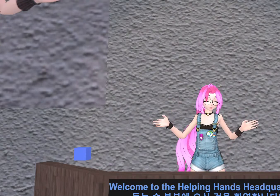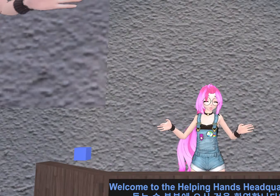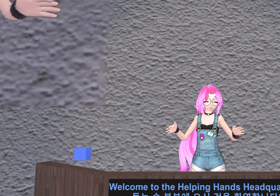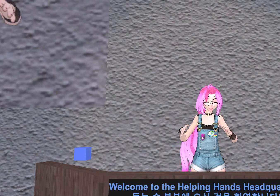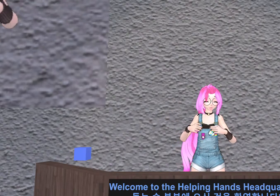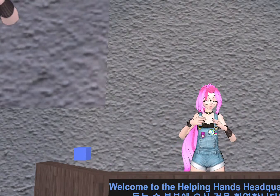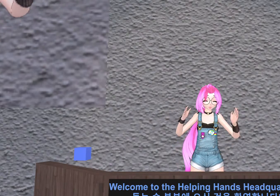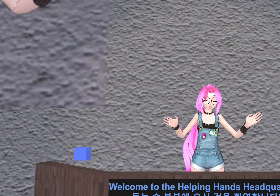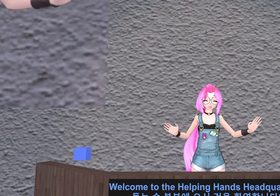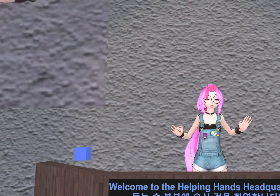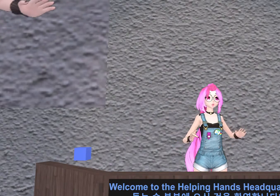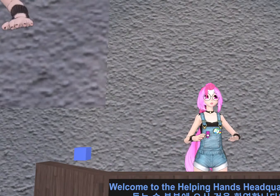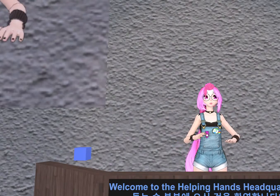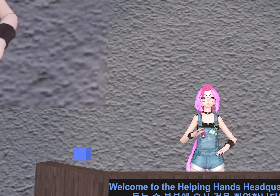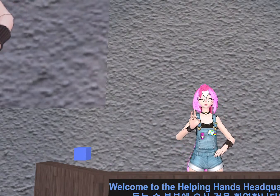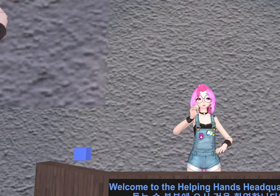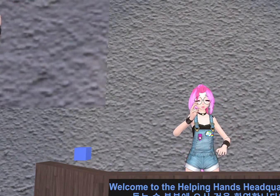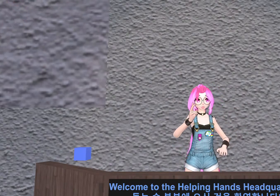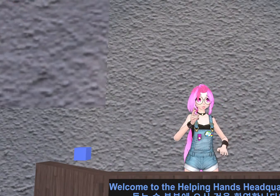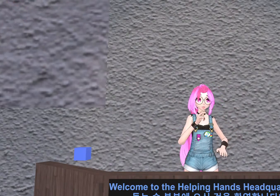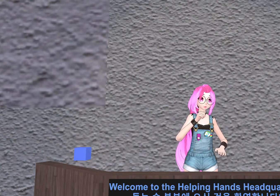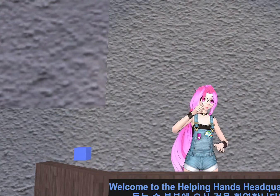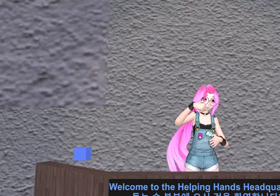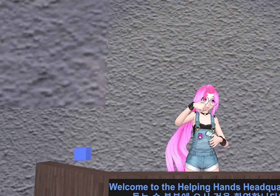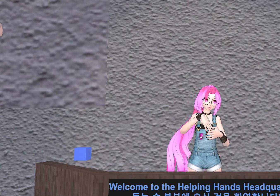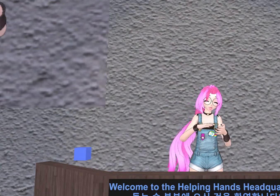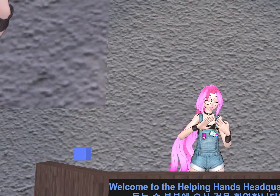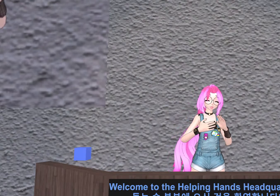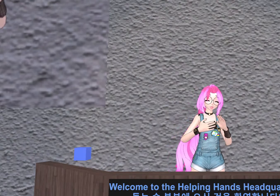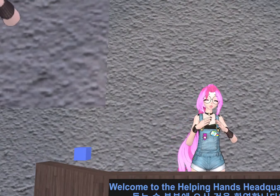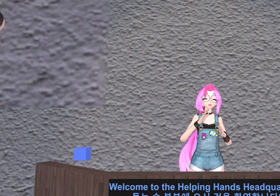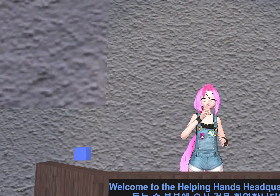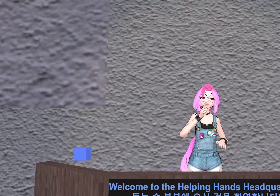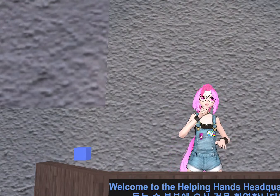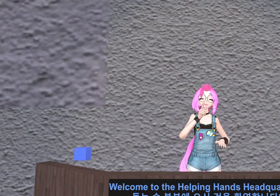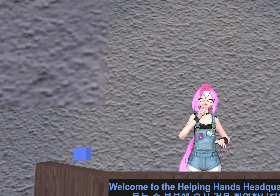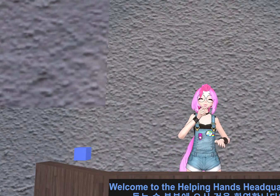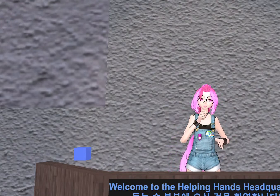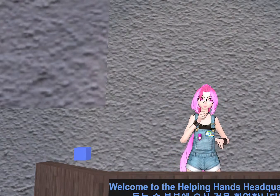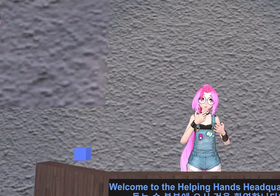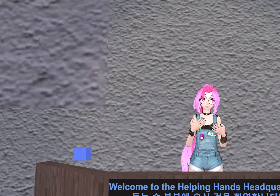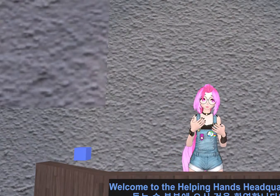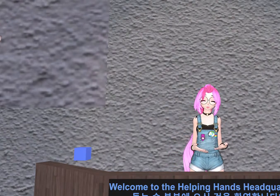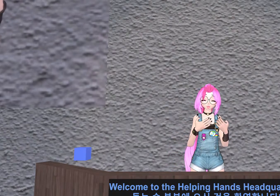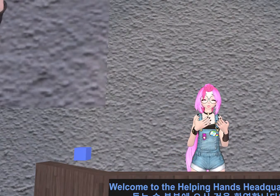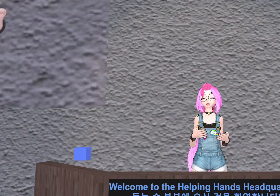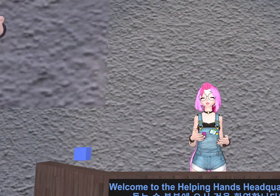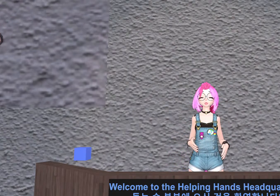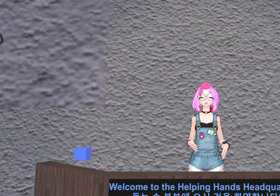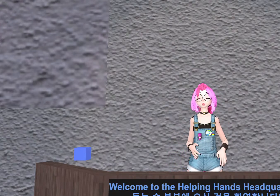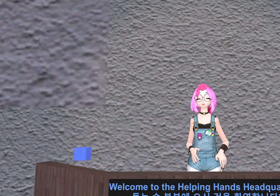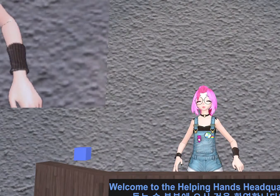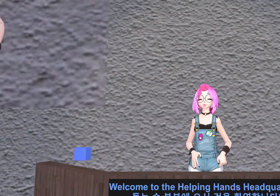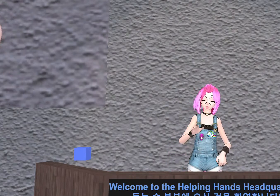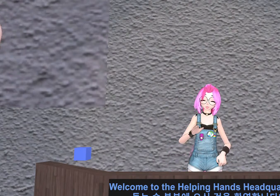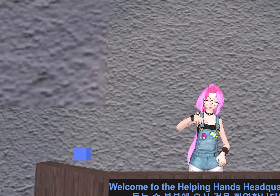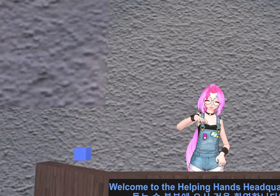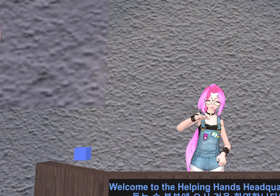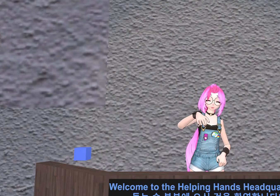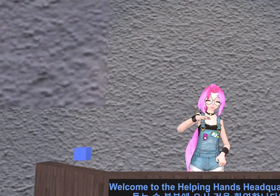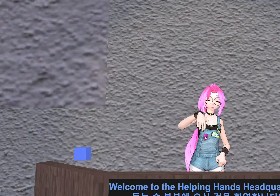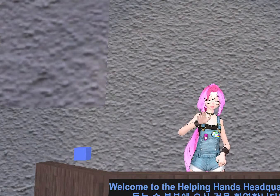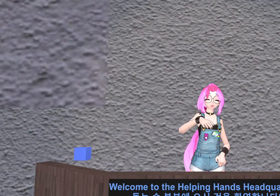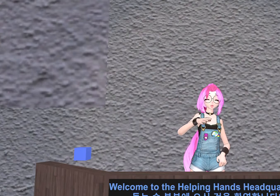Okay, we'll just go more general. More general. Okay. So not in the community. Who am I?